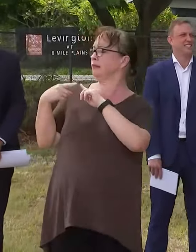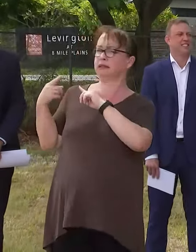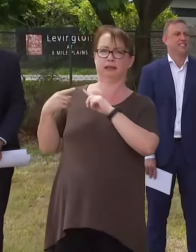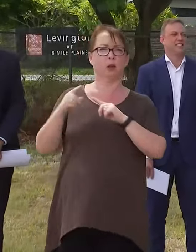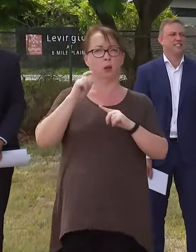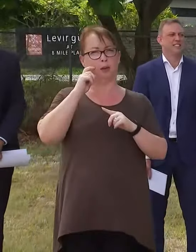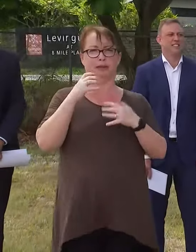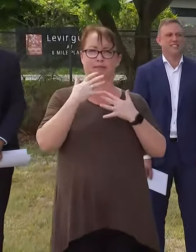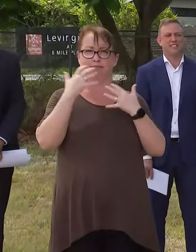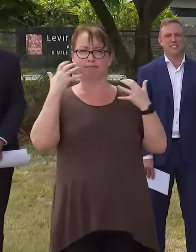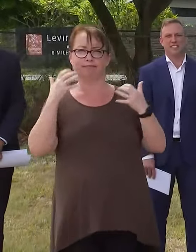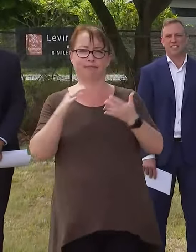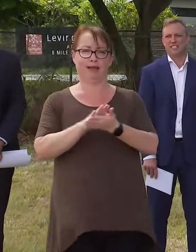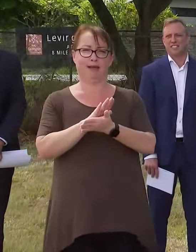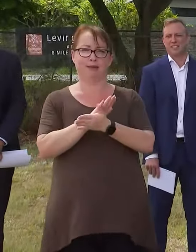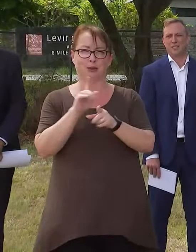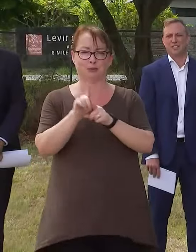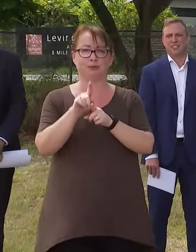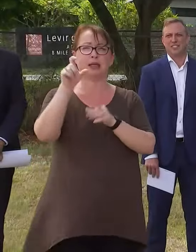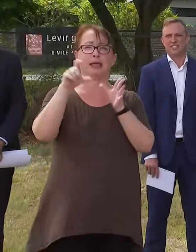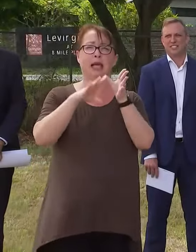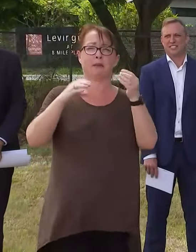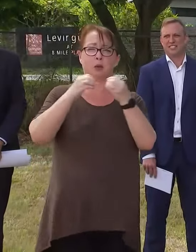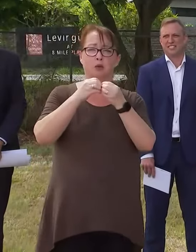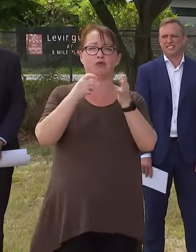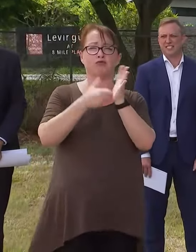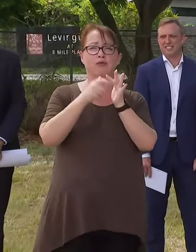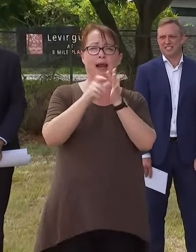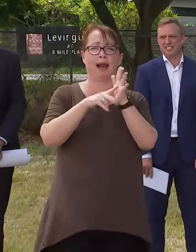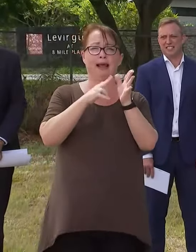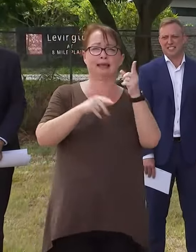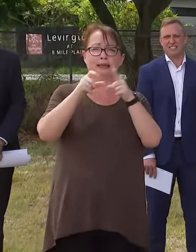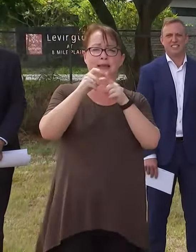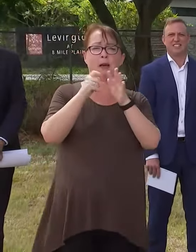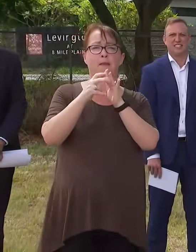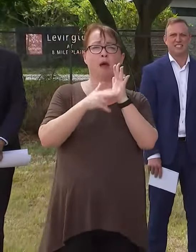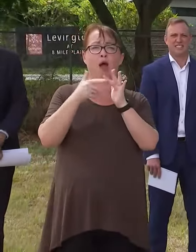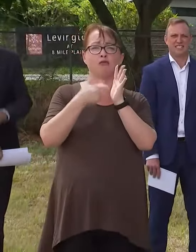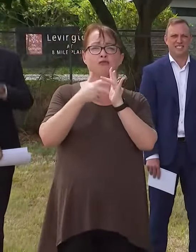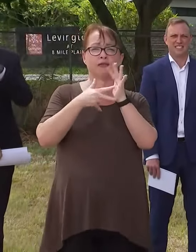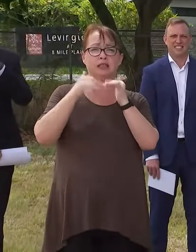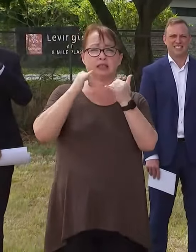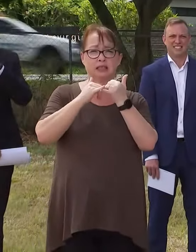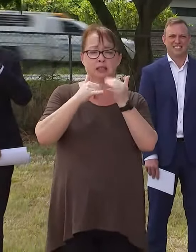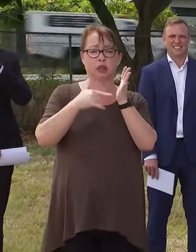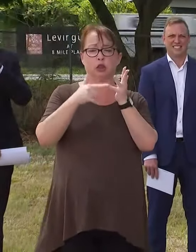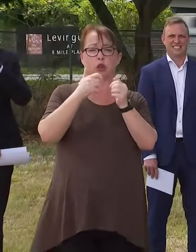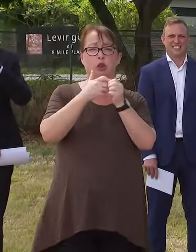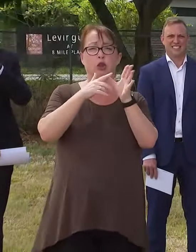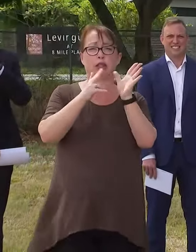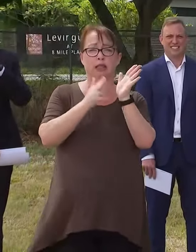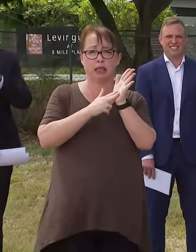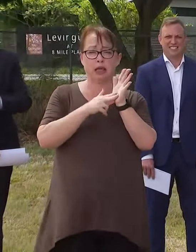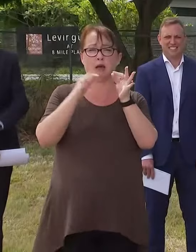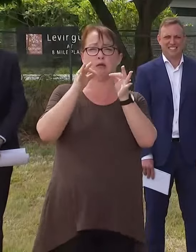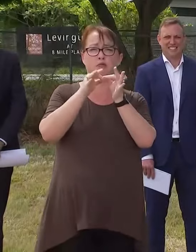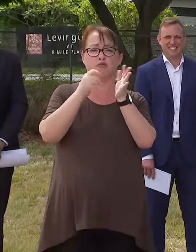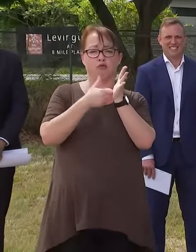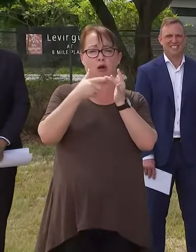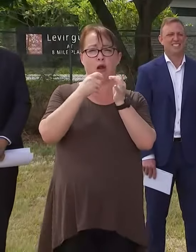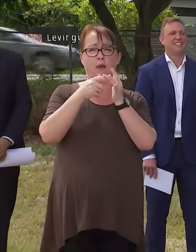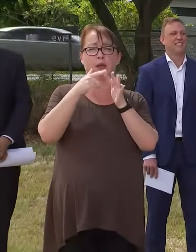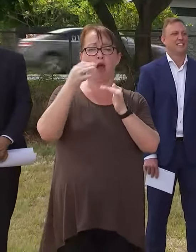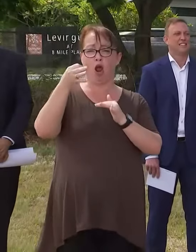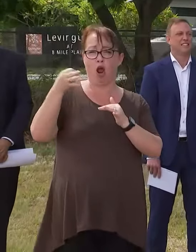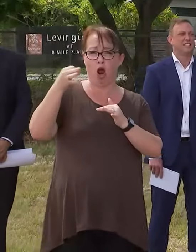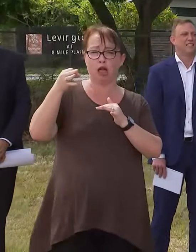extremely happy as well. Caboolture, Redlands, Pine Rivers, Tugan, Bribey Island and Ripley. So we absolutely hope